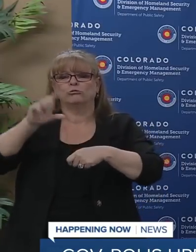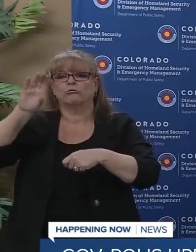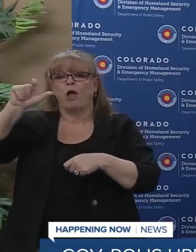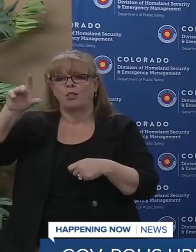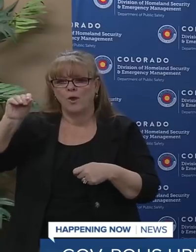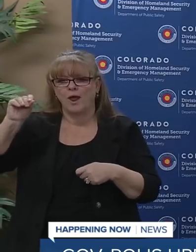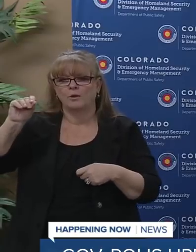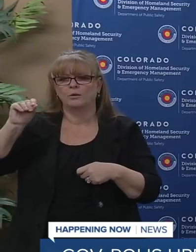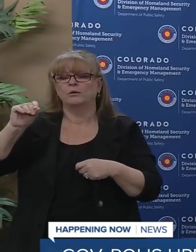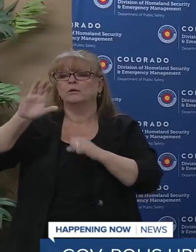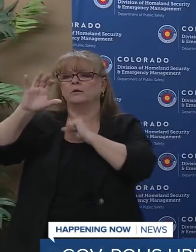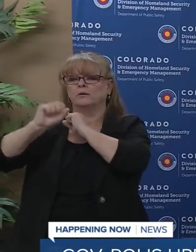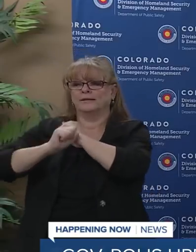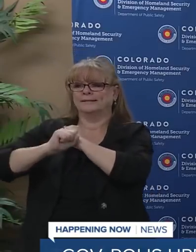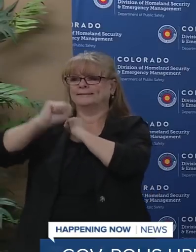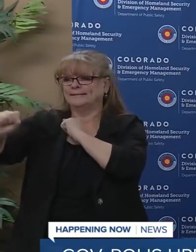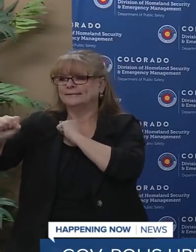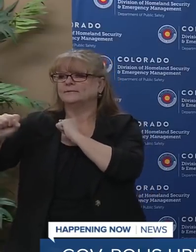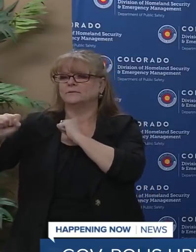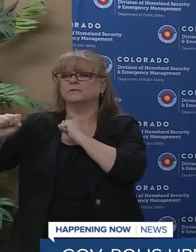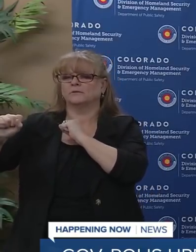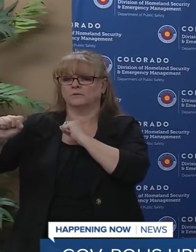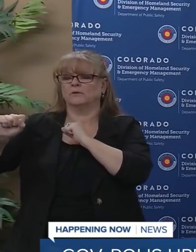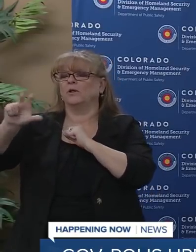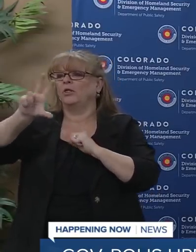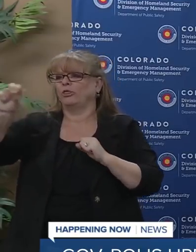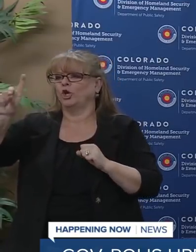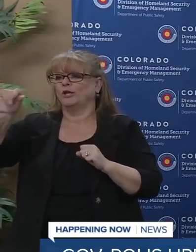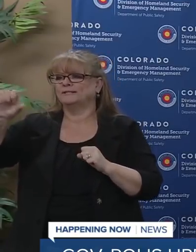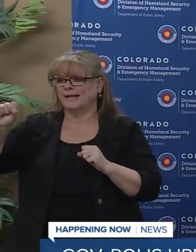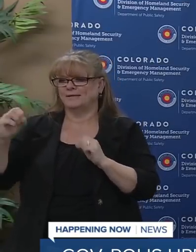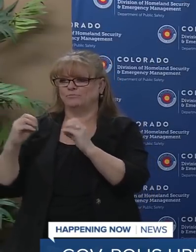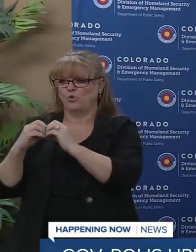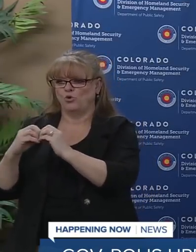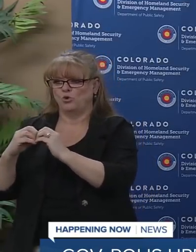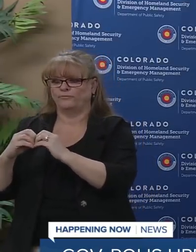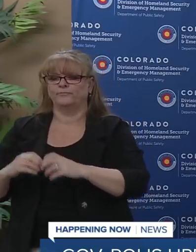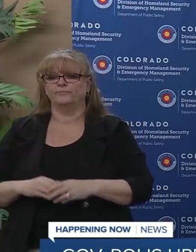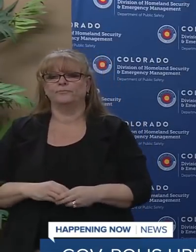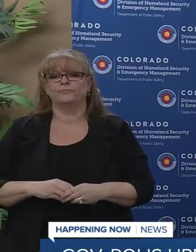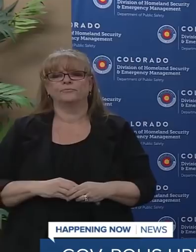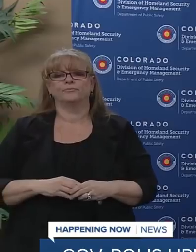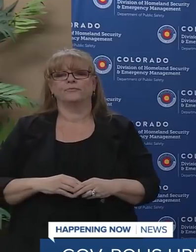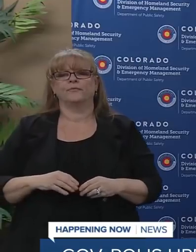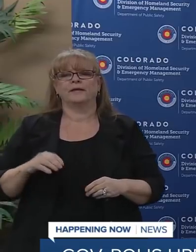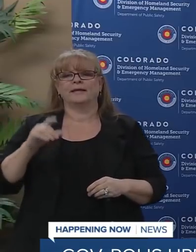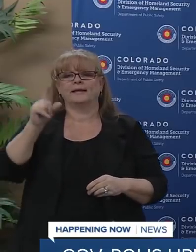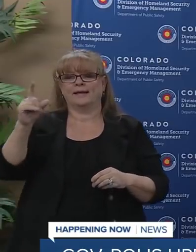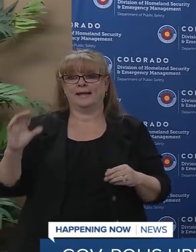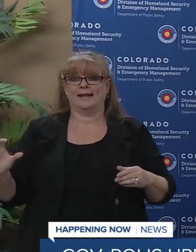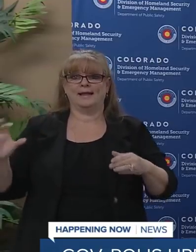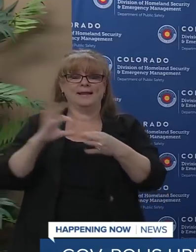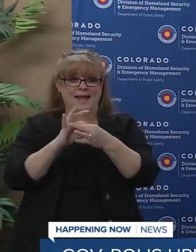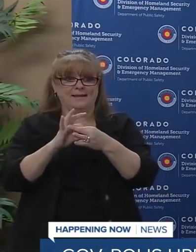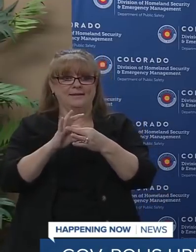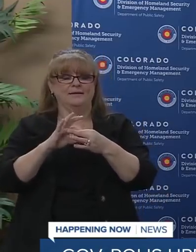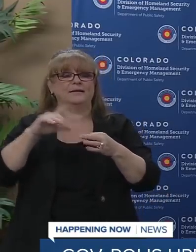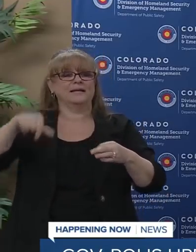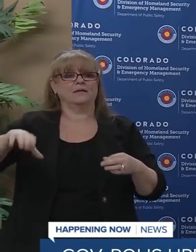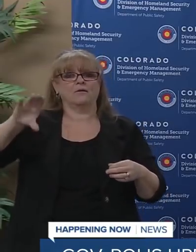That's connectforhealthco.com. Normally that's closed, but there's people who thought they would go without insurance this year,